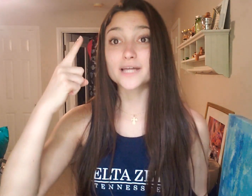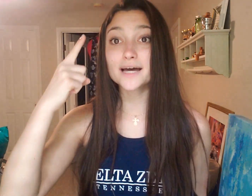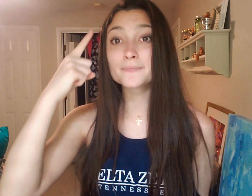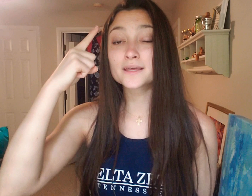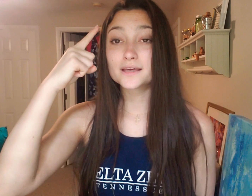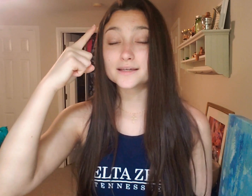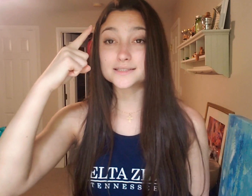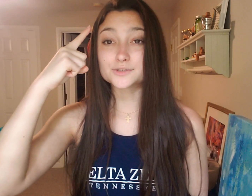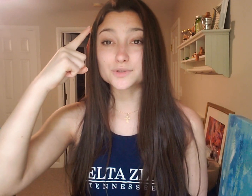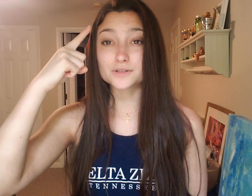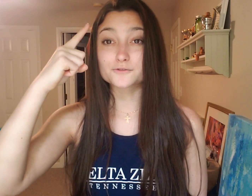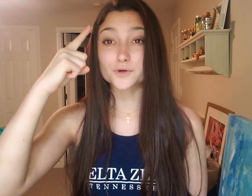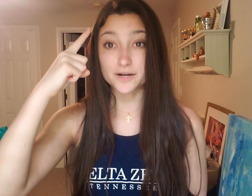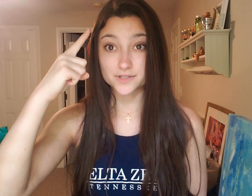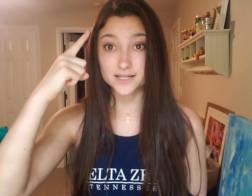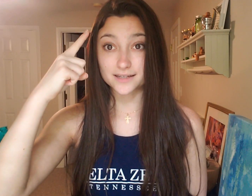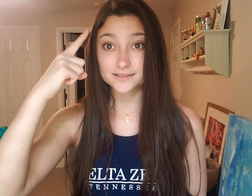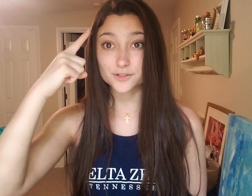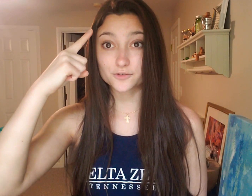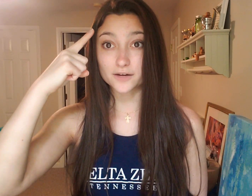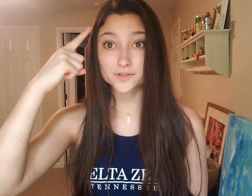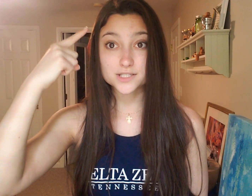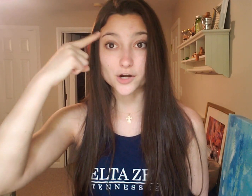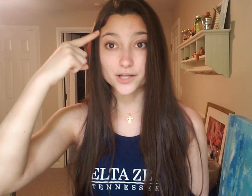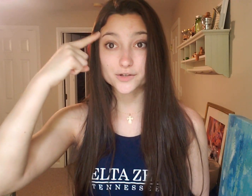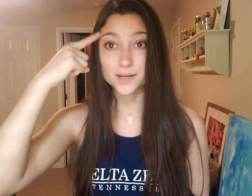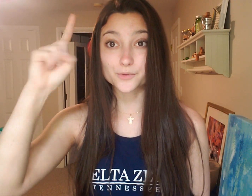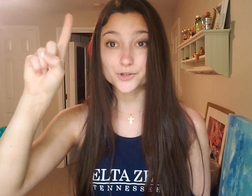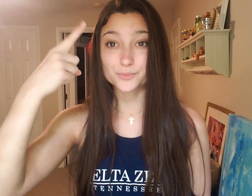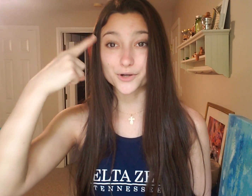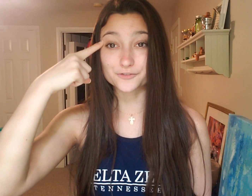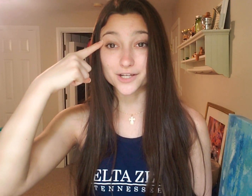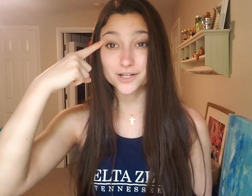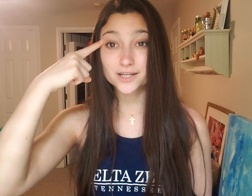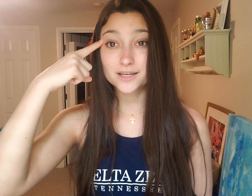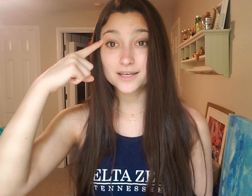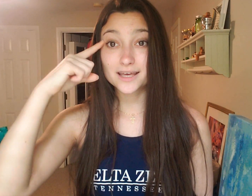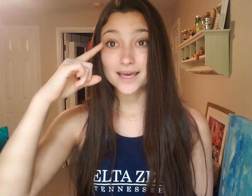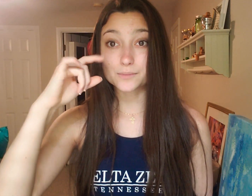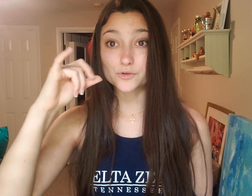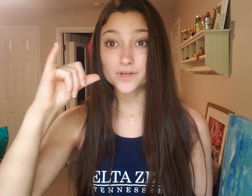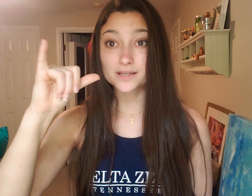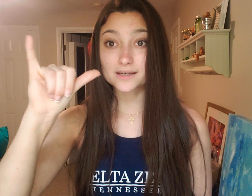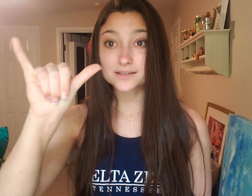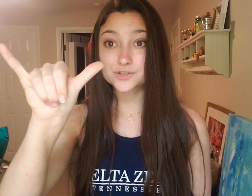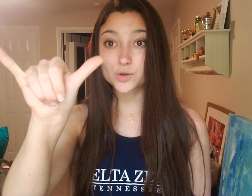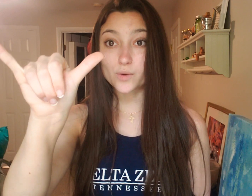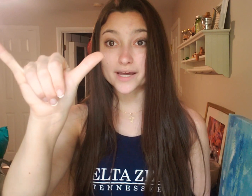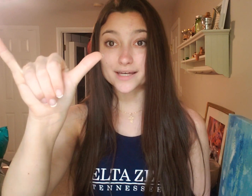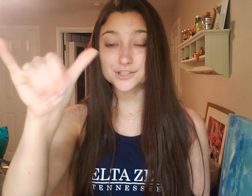that is doing the forever sign. So forever is starting at your temple with your pointer finger and moving to a Y hand shape.